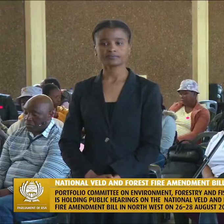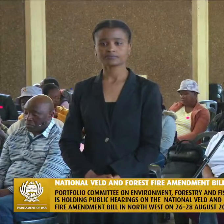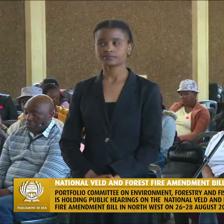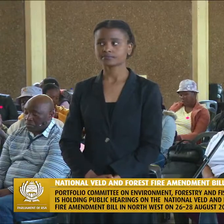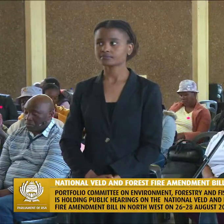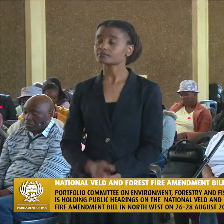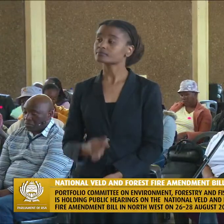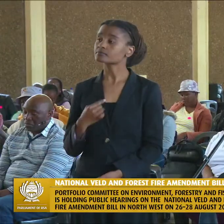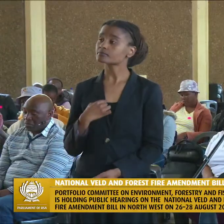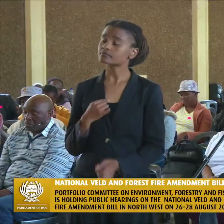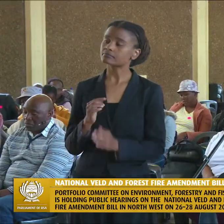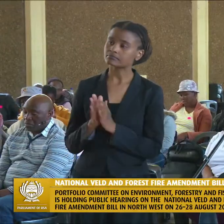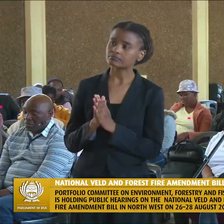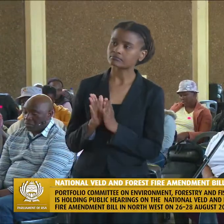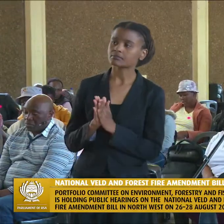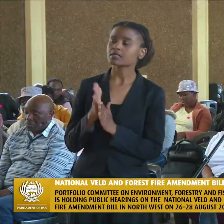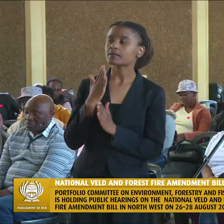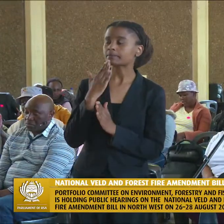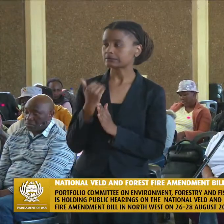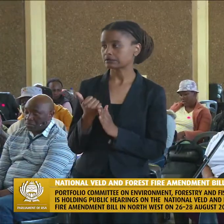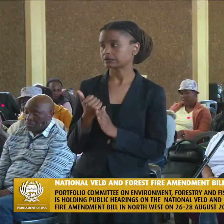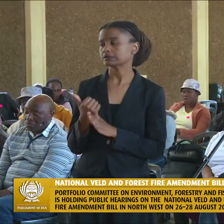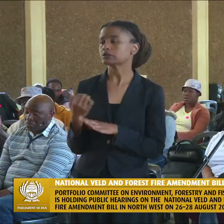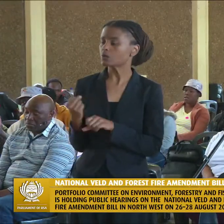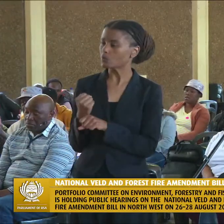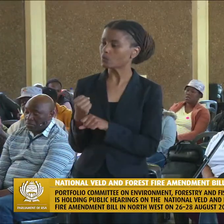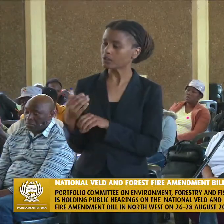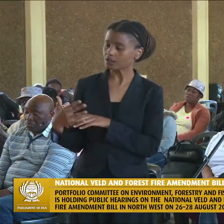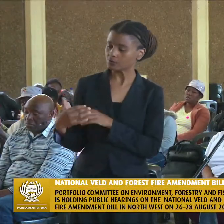we request that we have to work together